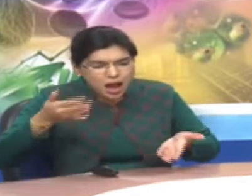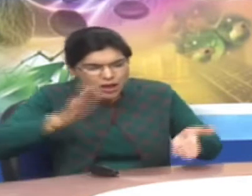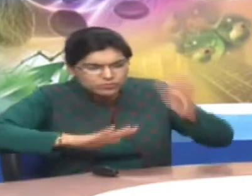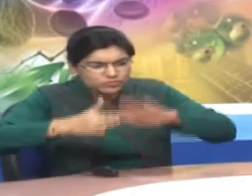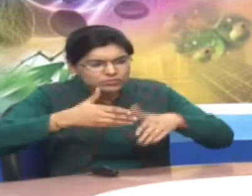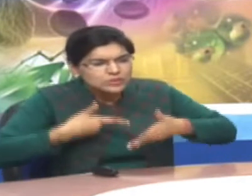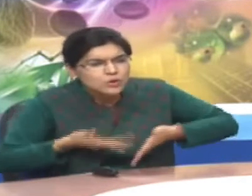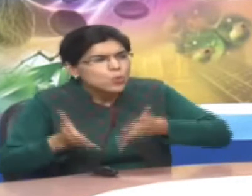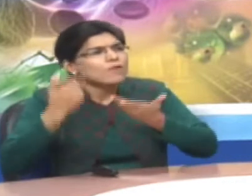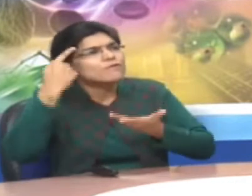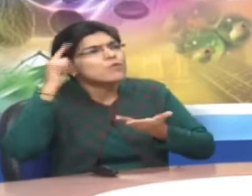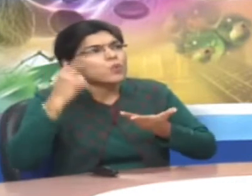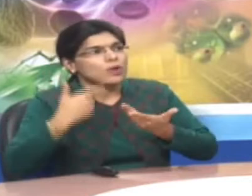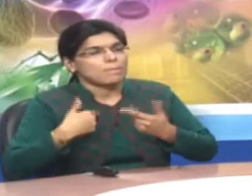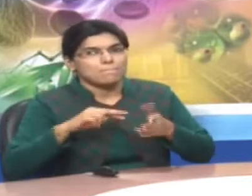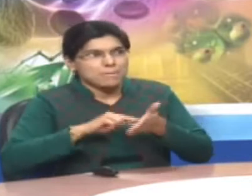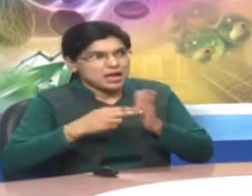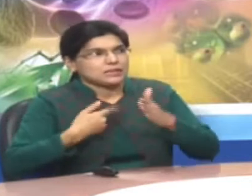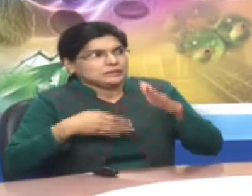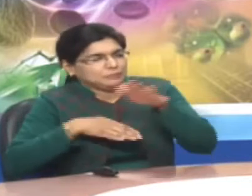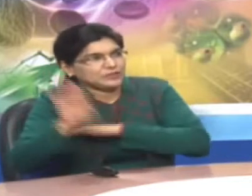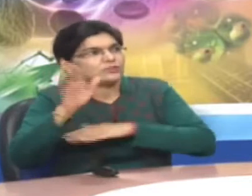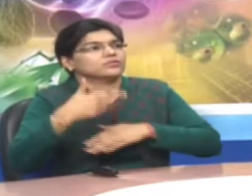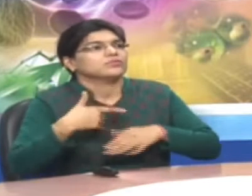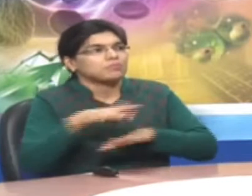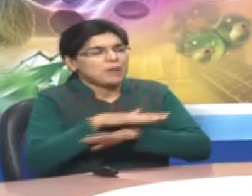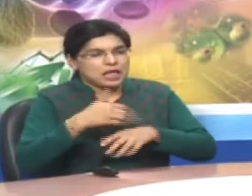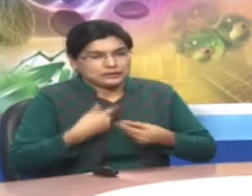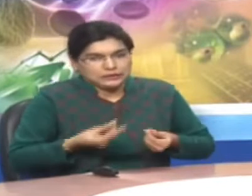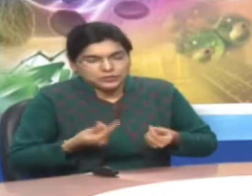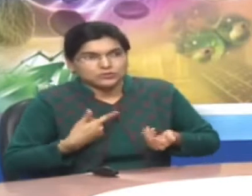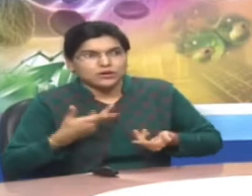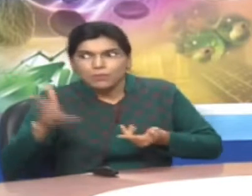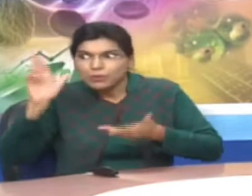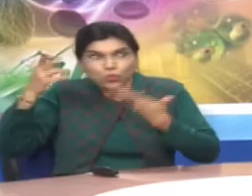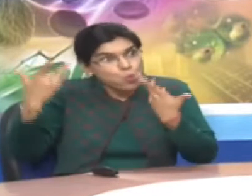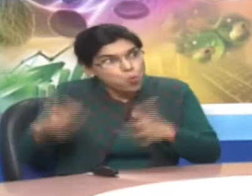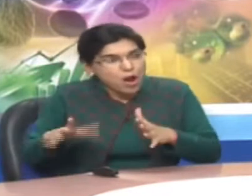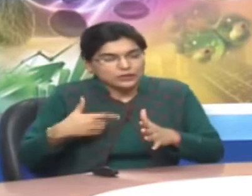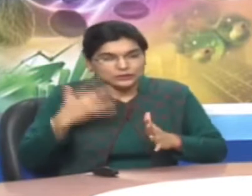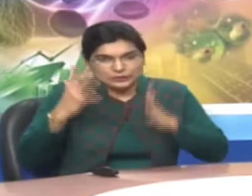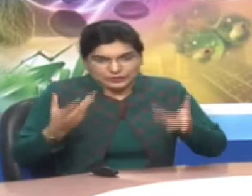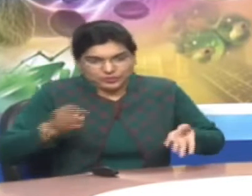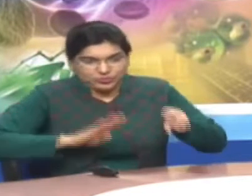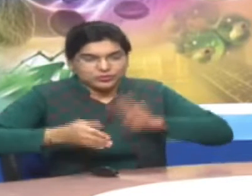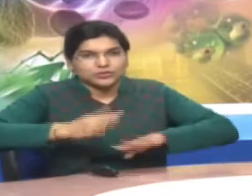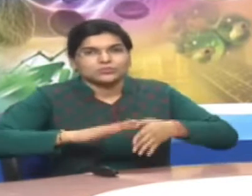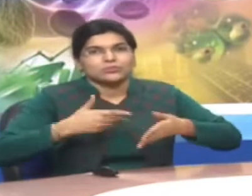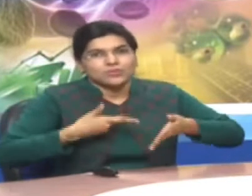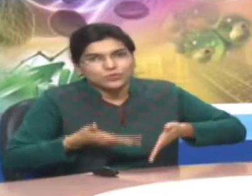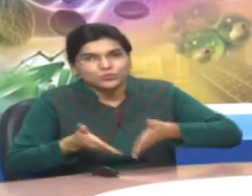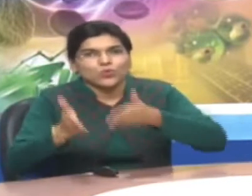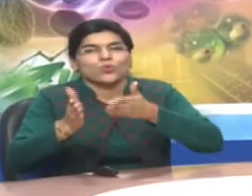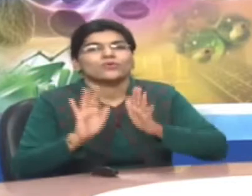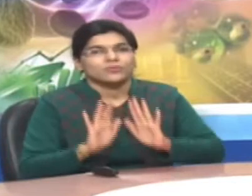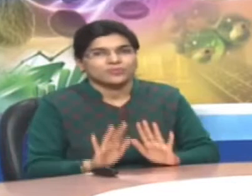Tonight I'm expecting trouble. My bag's packed, ready to clear off. That's it. There it is.